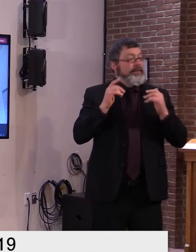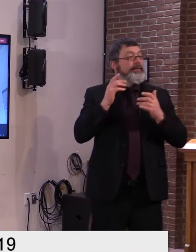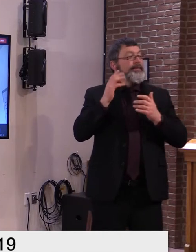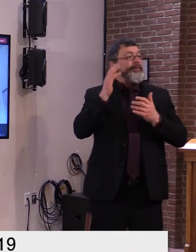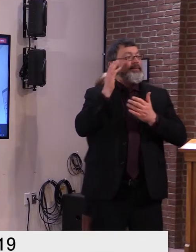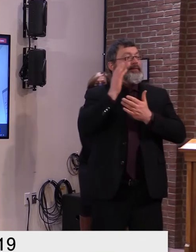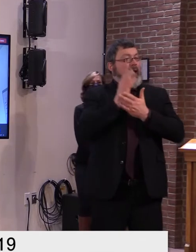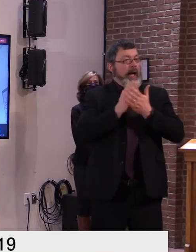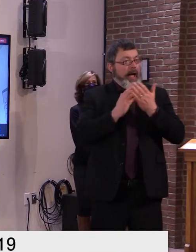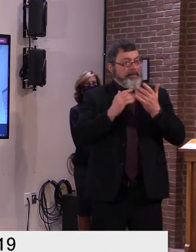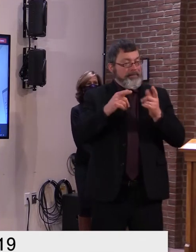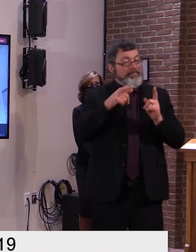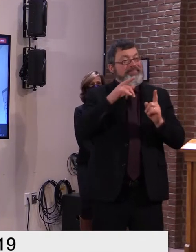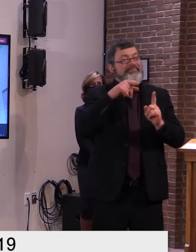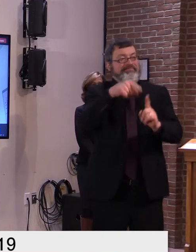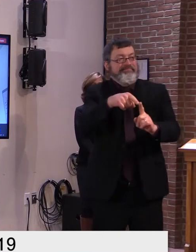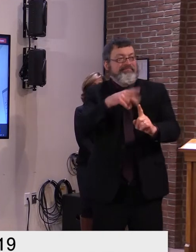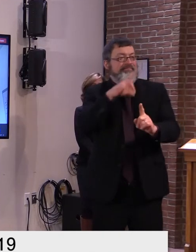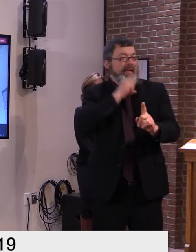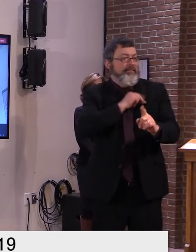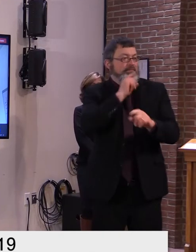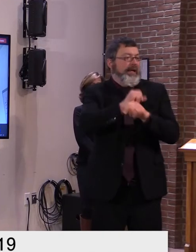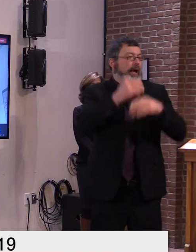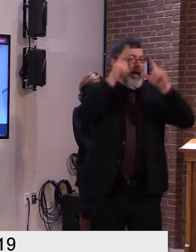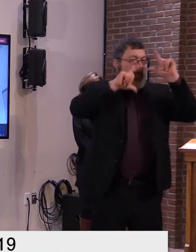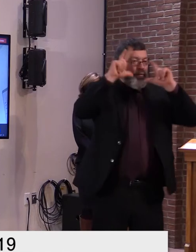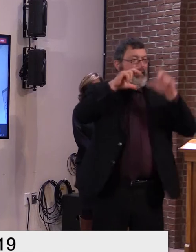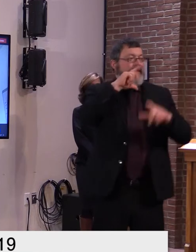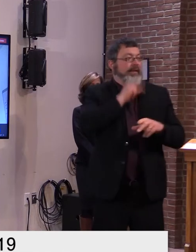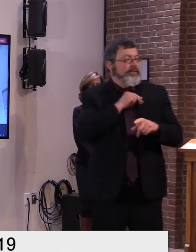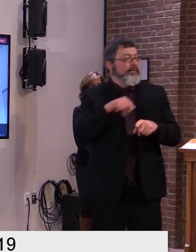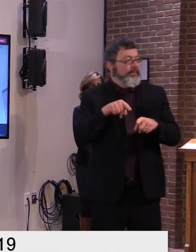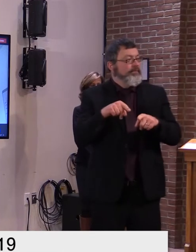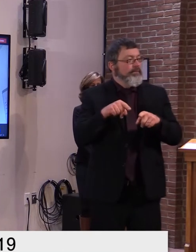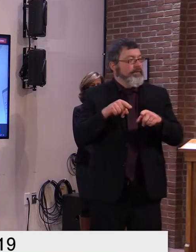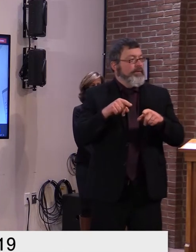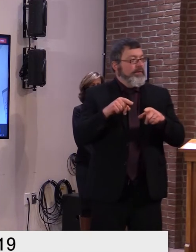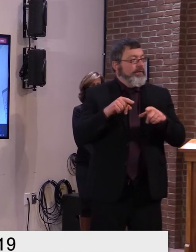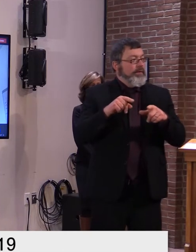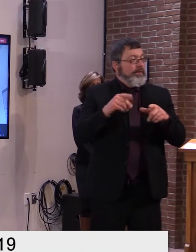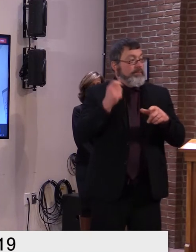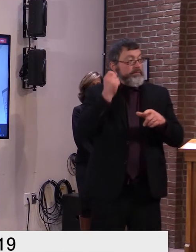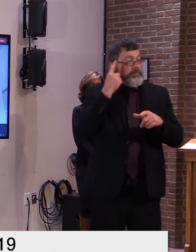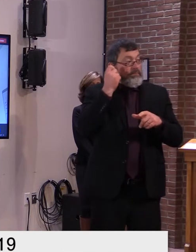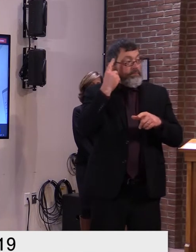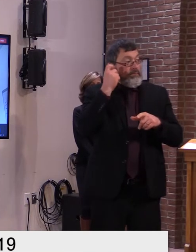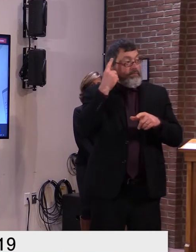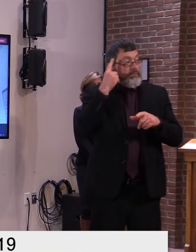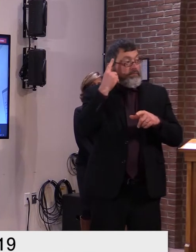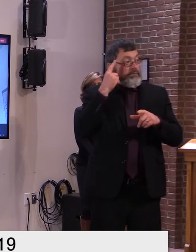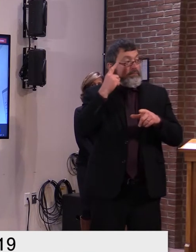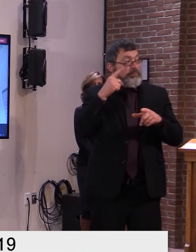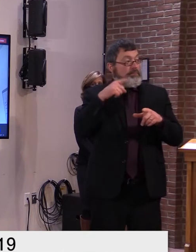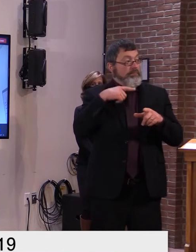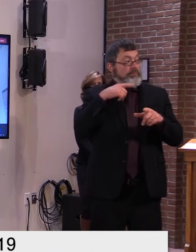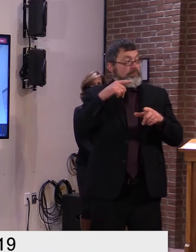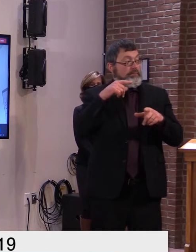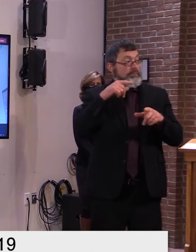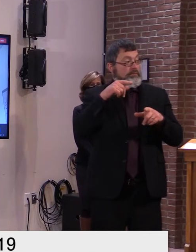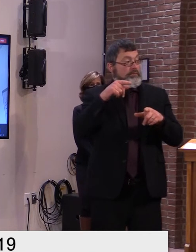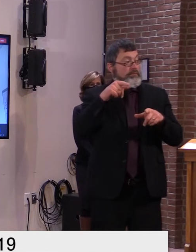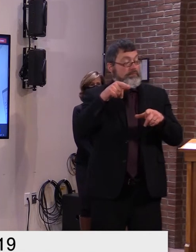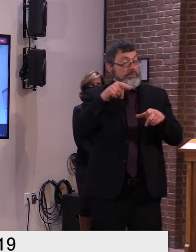spite of these challenges, the November data from the survey largely remained unchanged from October. 14% of our